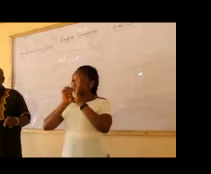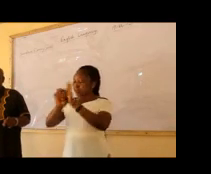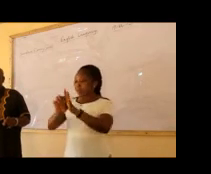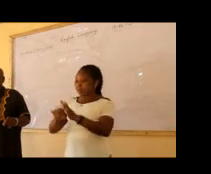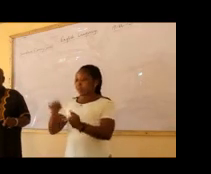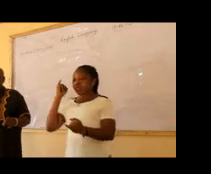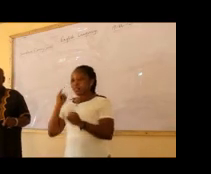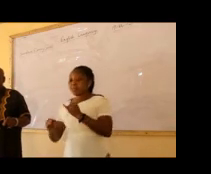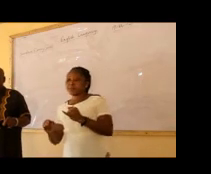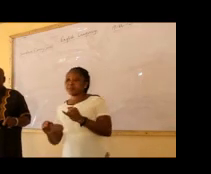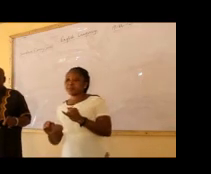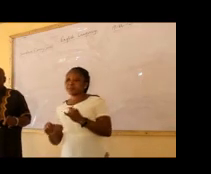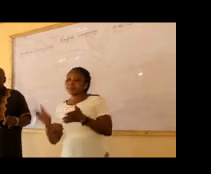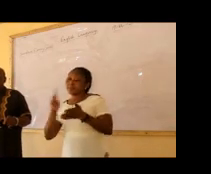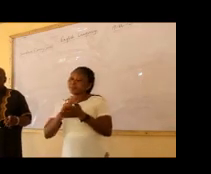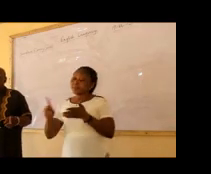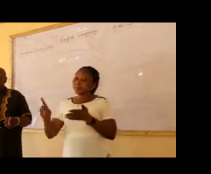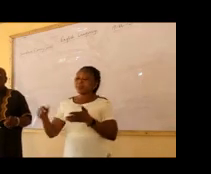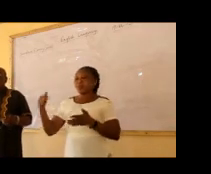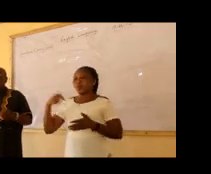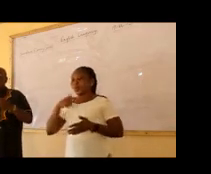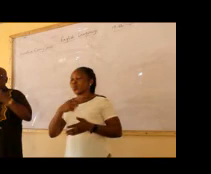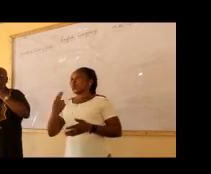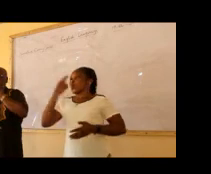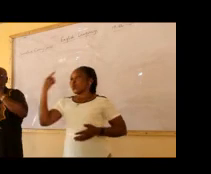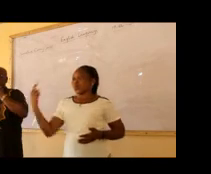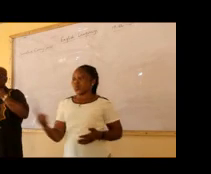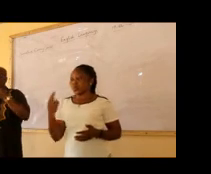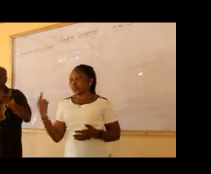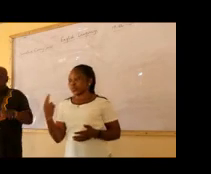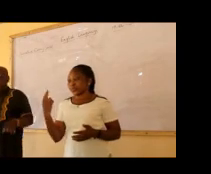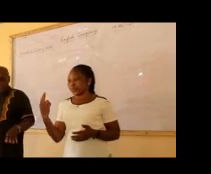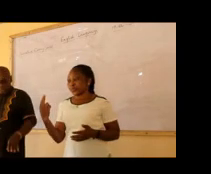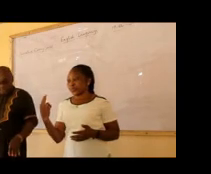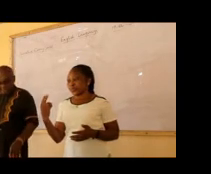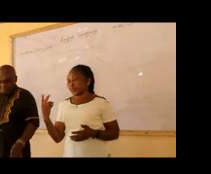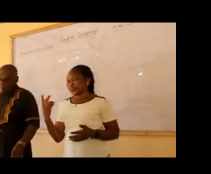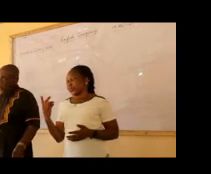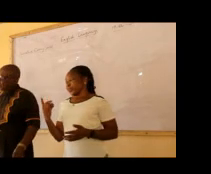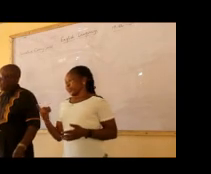last week, we used an